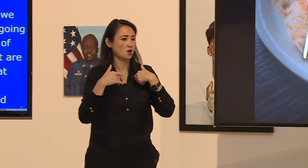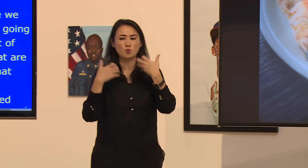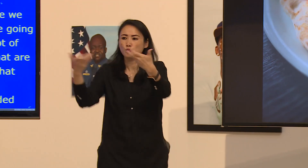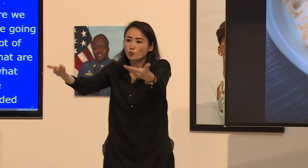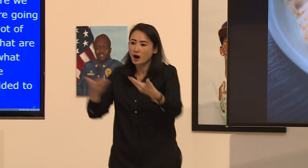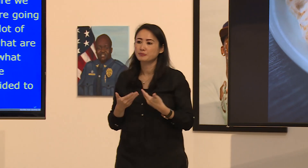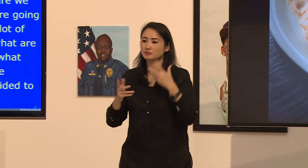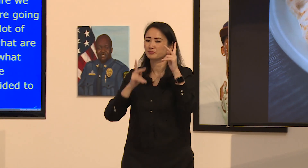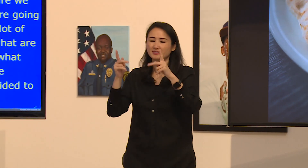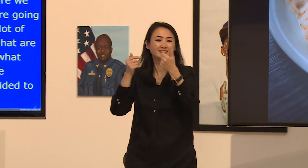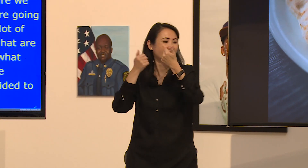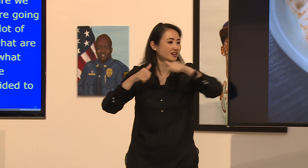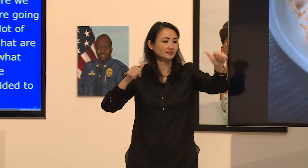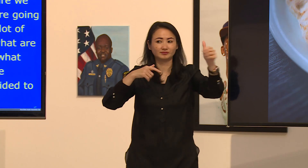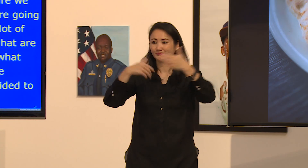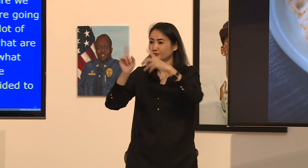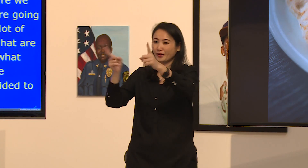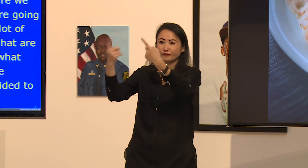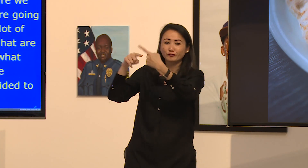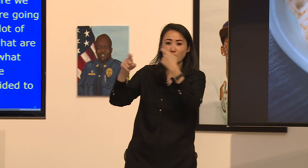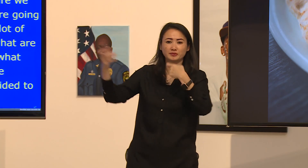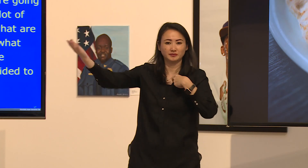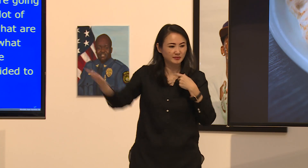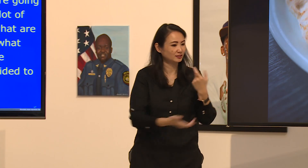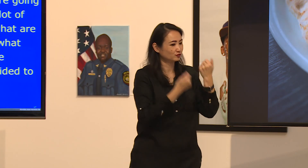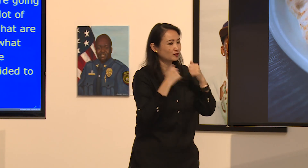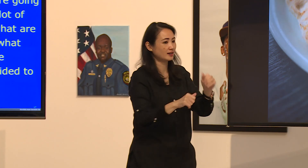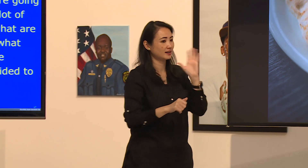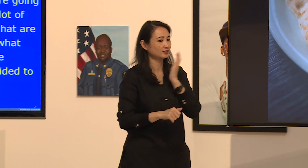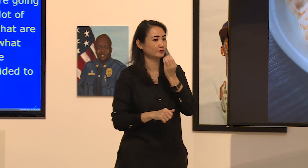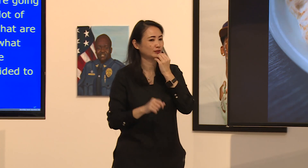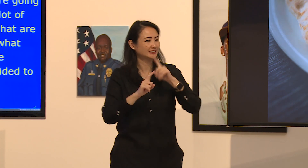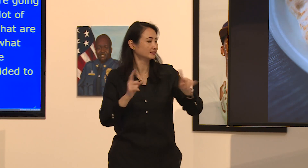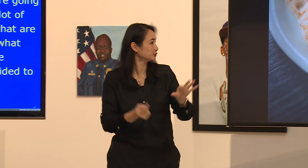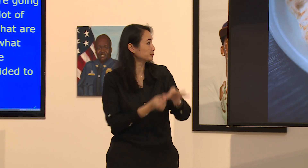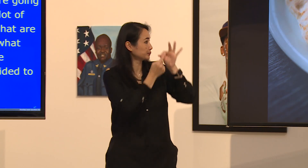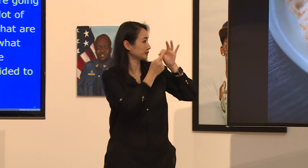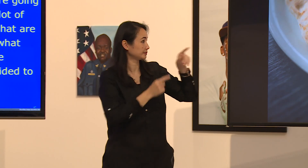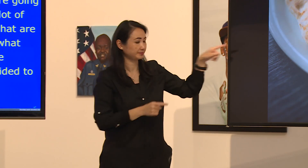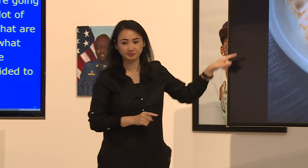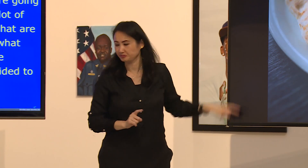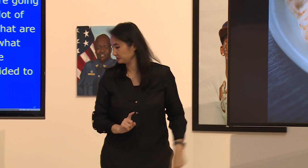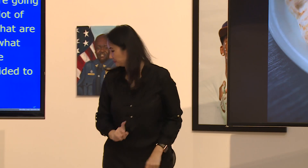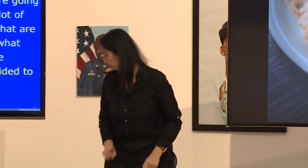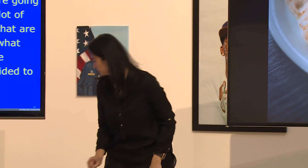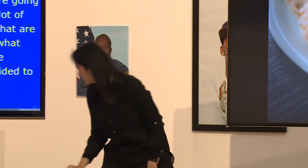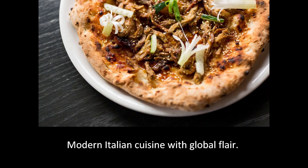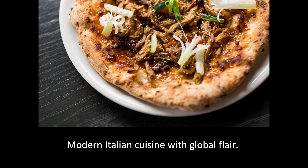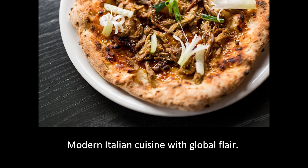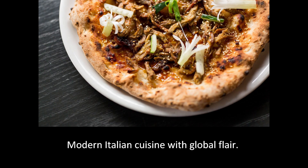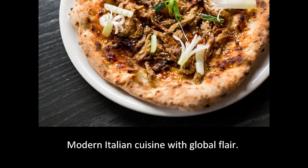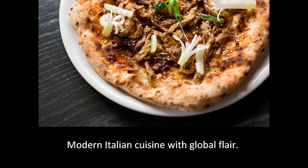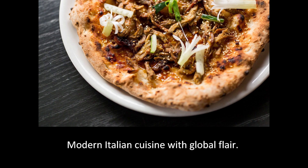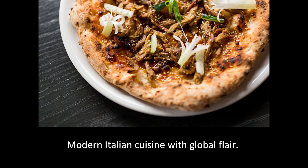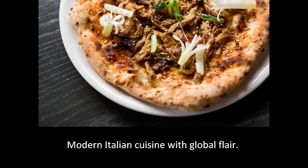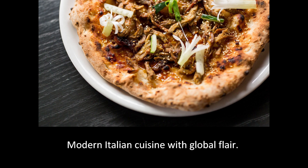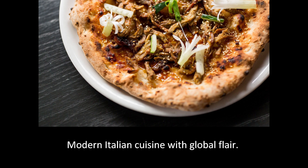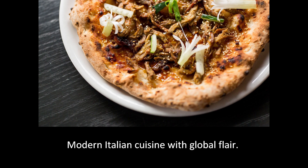were welcoming many a culture, many a people from the Asian background as well as the Italian background to come enjoy the food philosophy we were